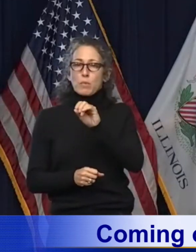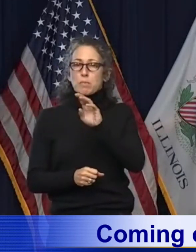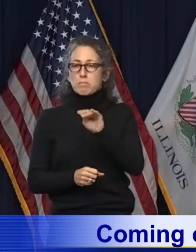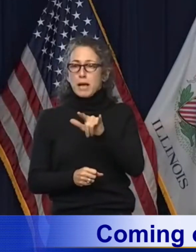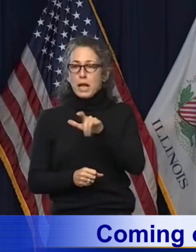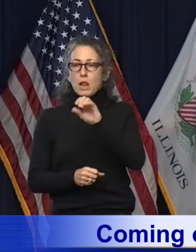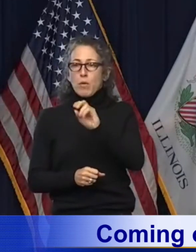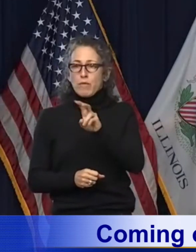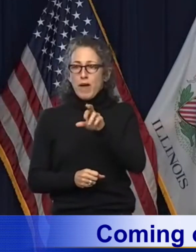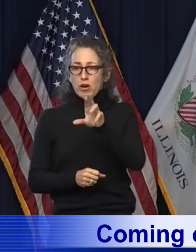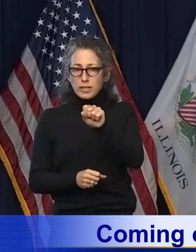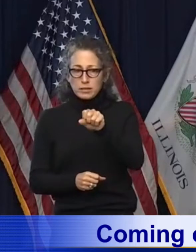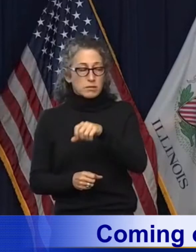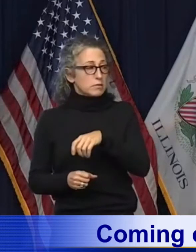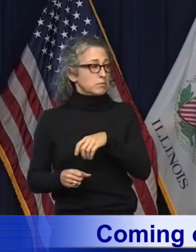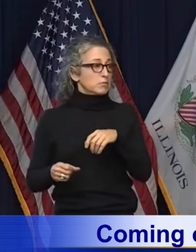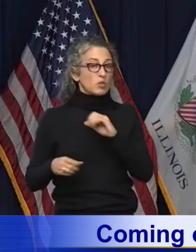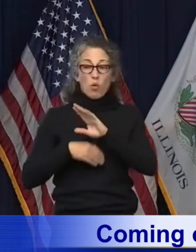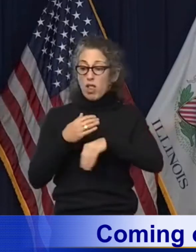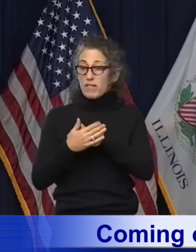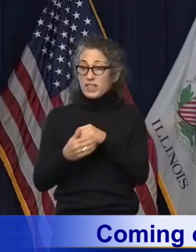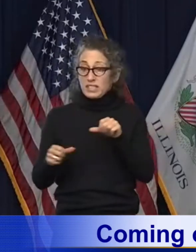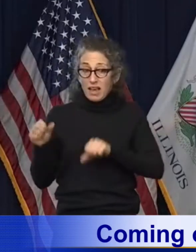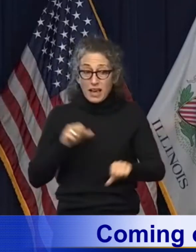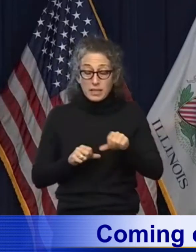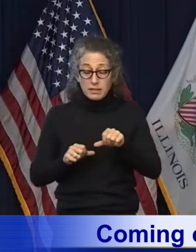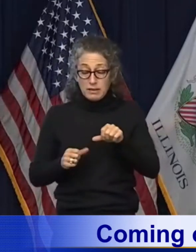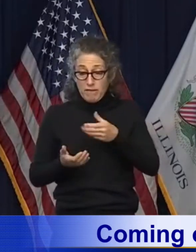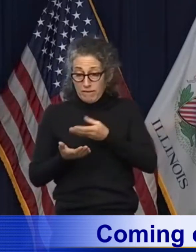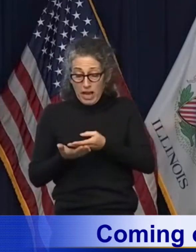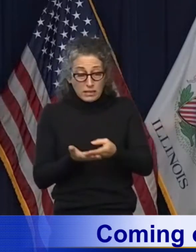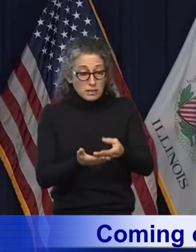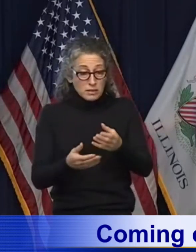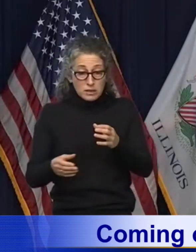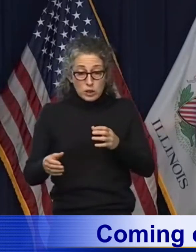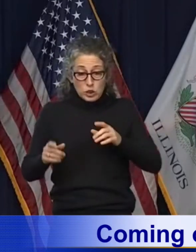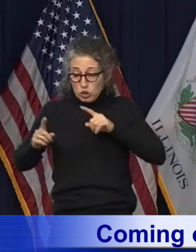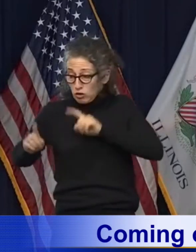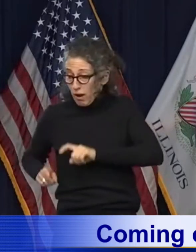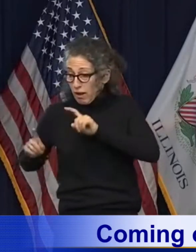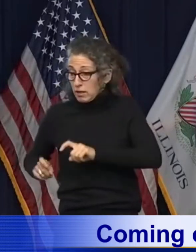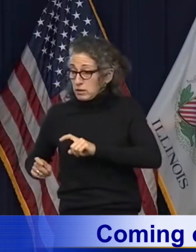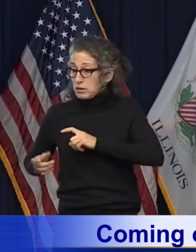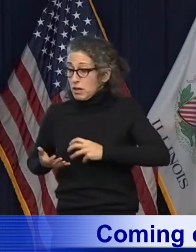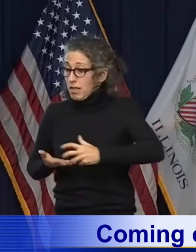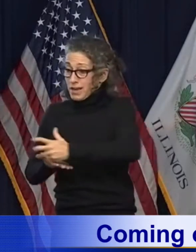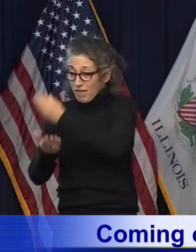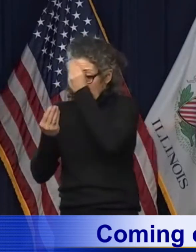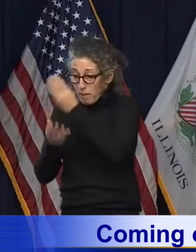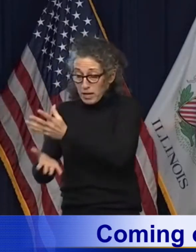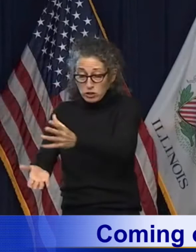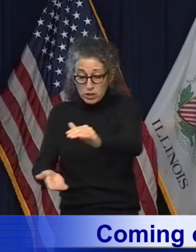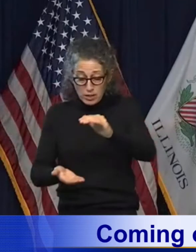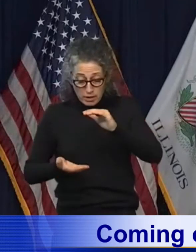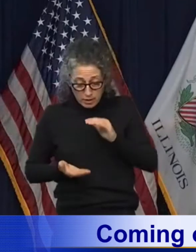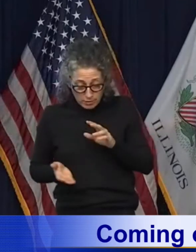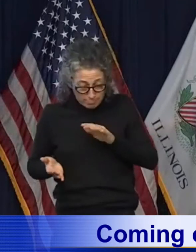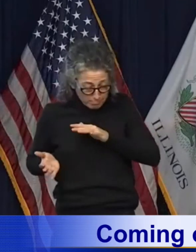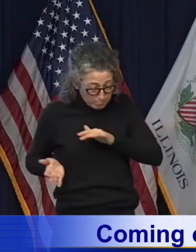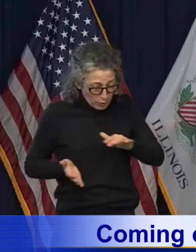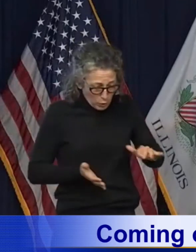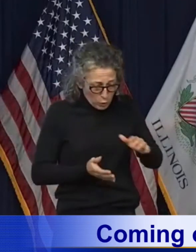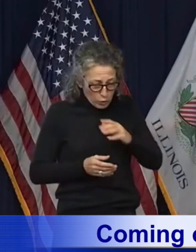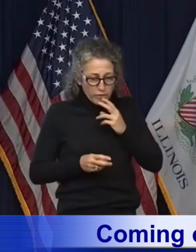platform, and so we're going to use all of that science plus what we have from the actual trials here to give all the information that people need, hopefully